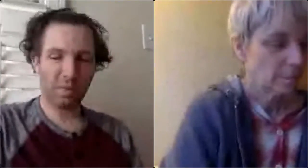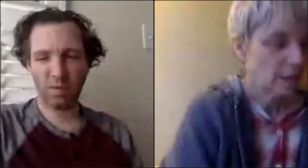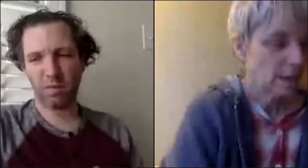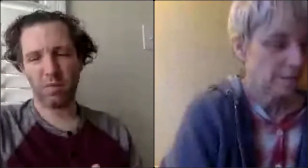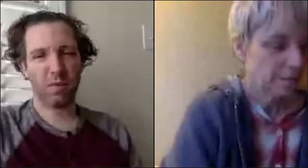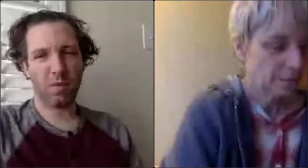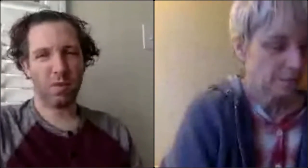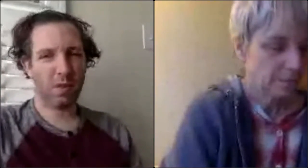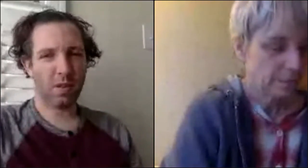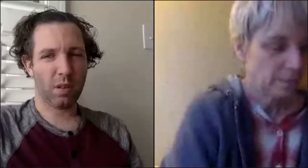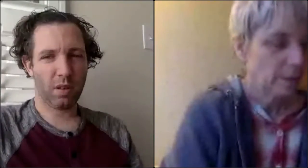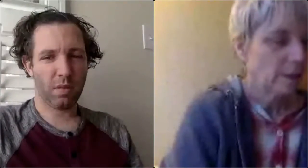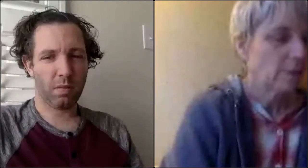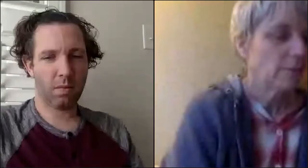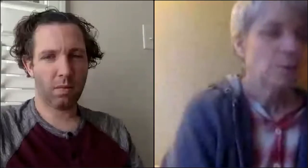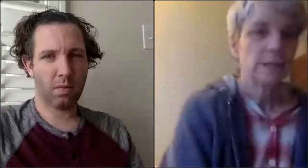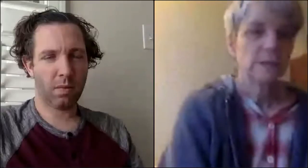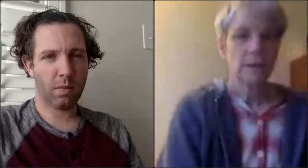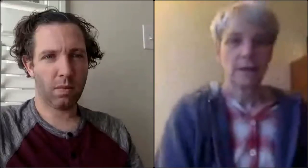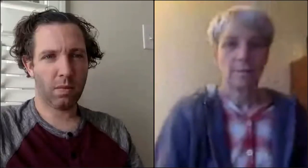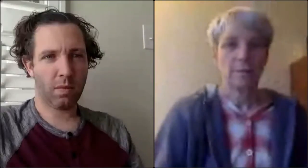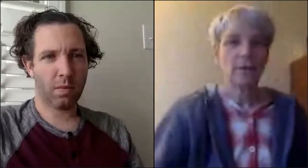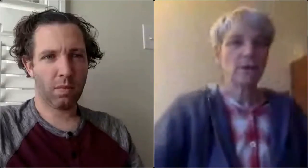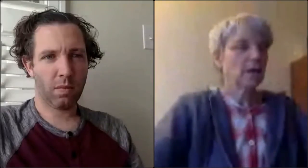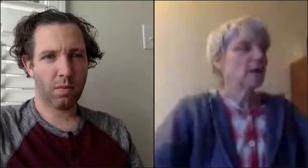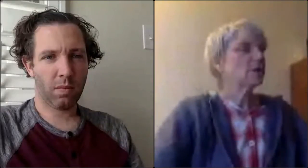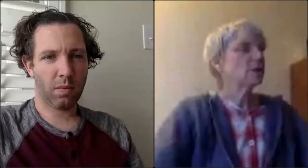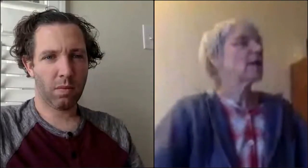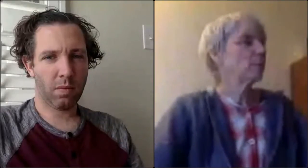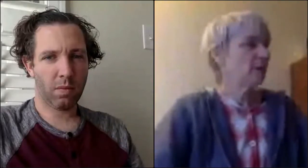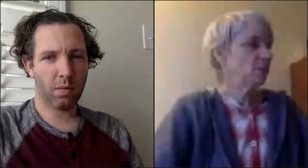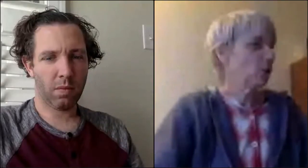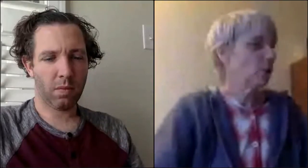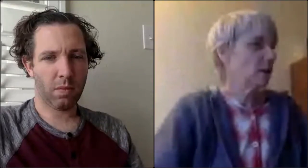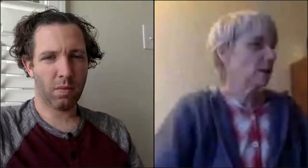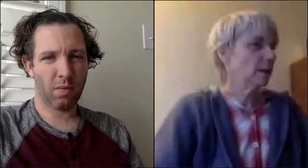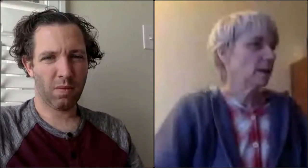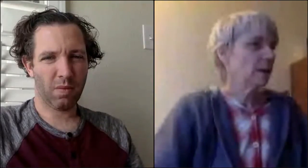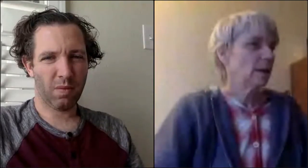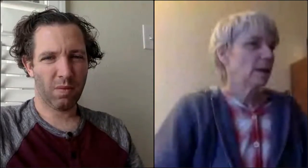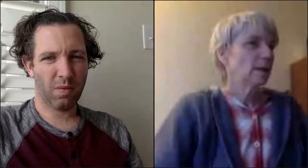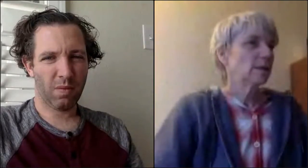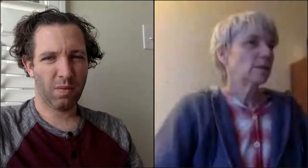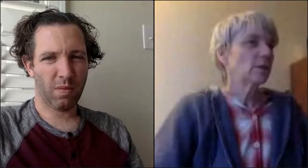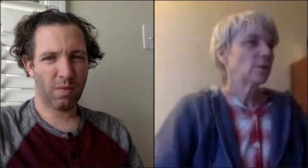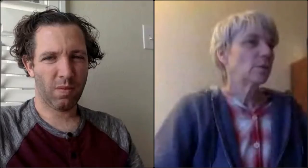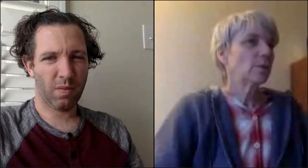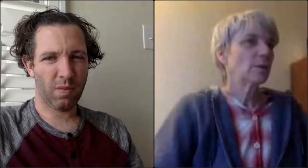Yeah. For a few minutes. But the internet connection is terrible even with you not on it. So